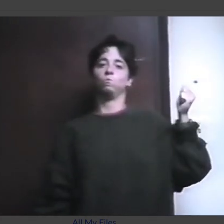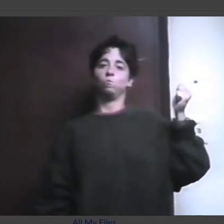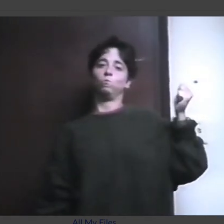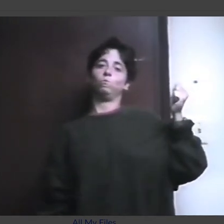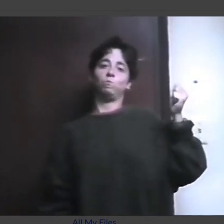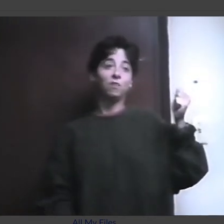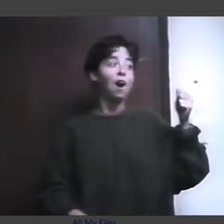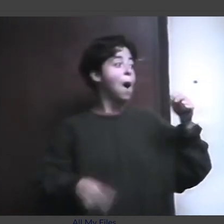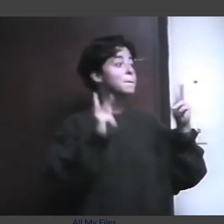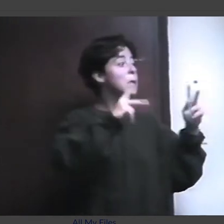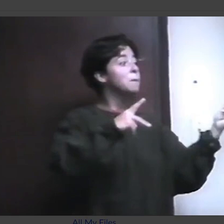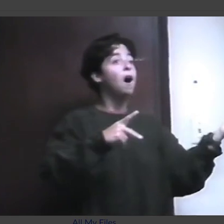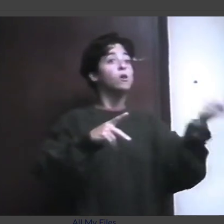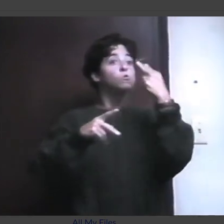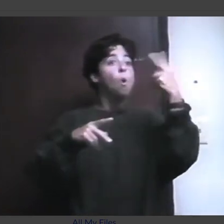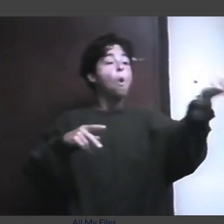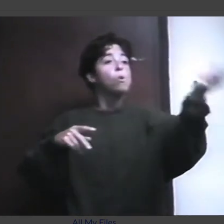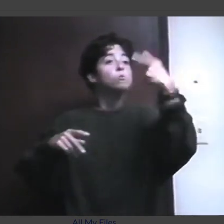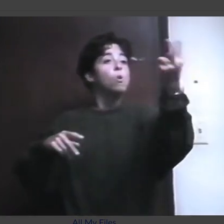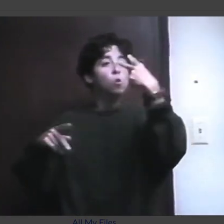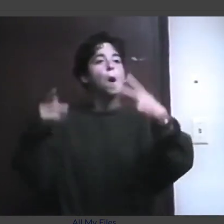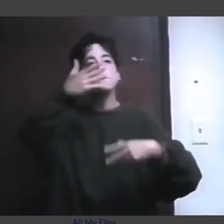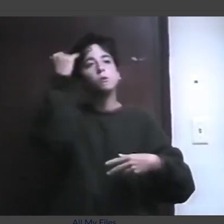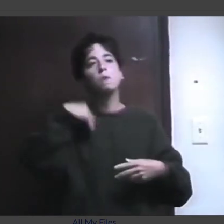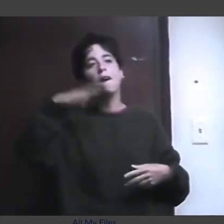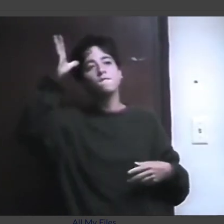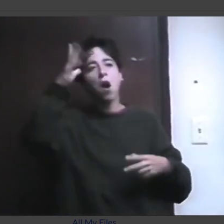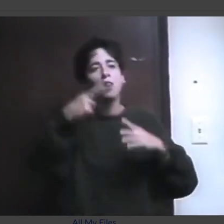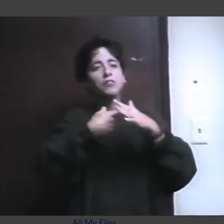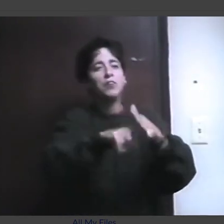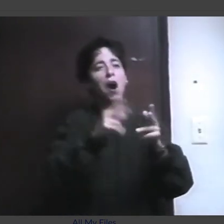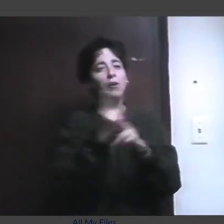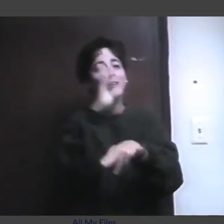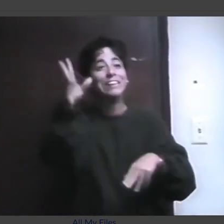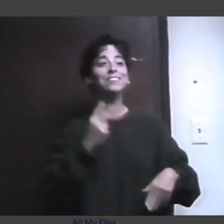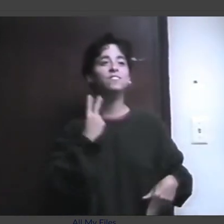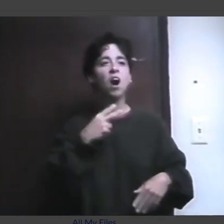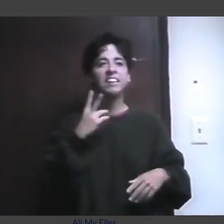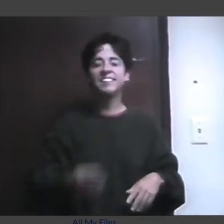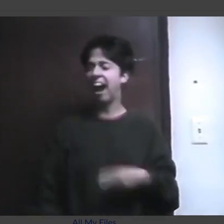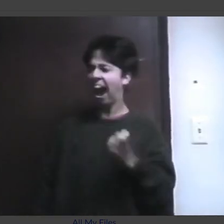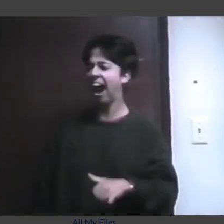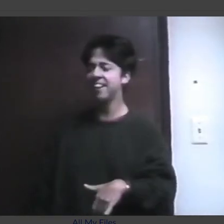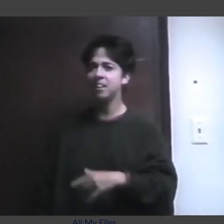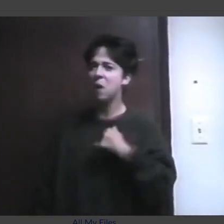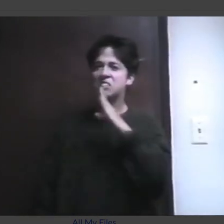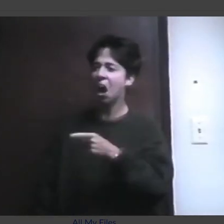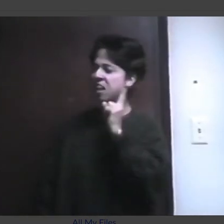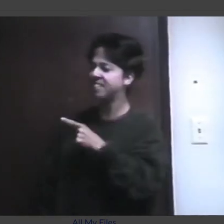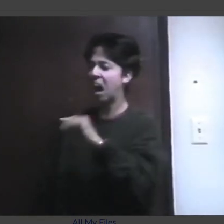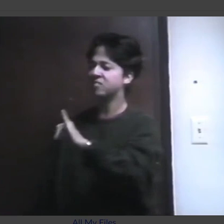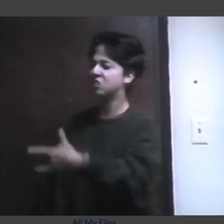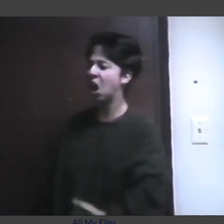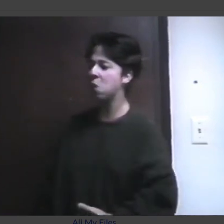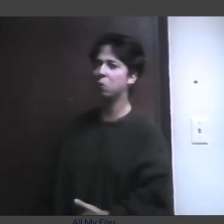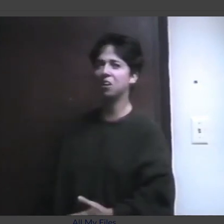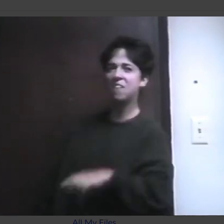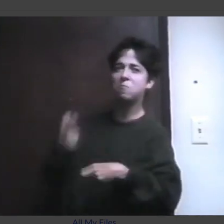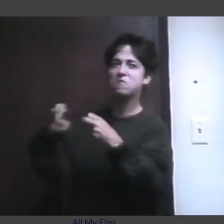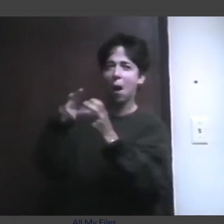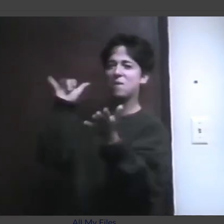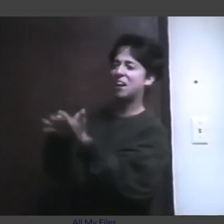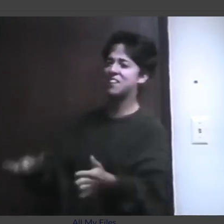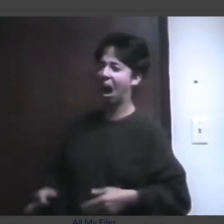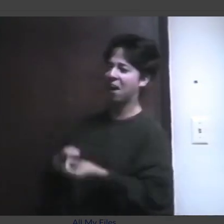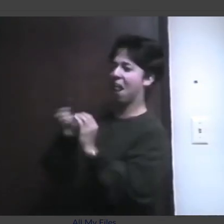my dad, "What is this? I'm deaf and I'm a woman. I'm not asking people for